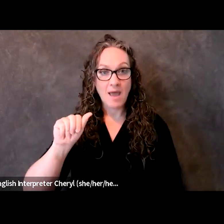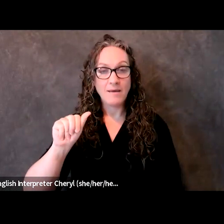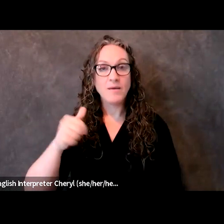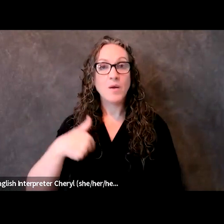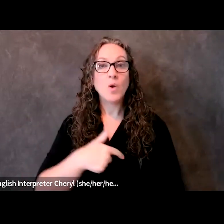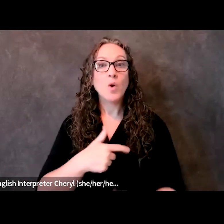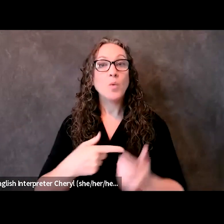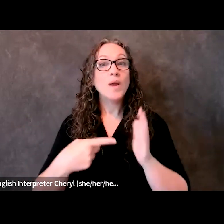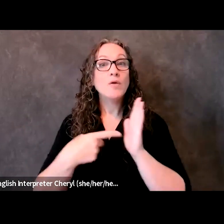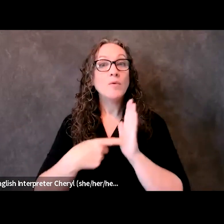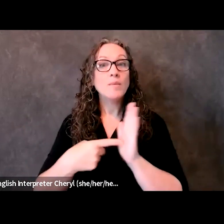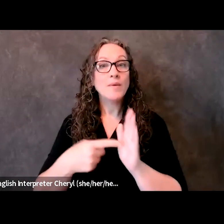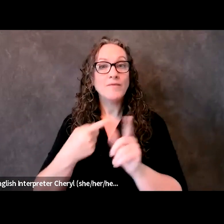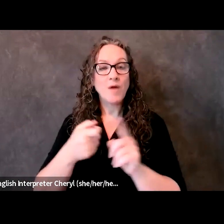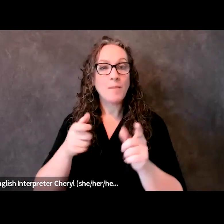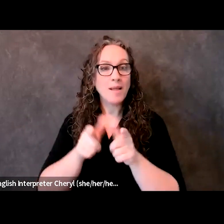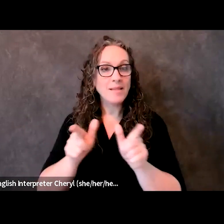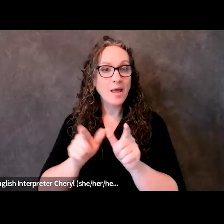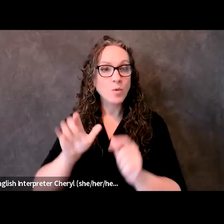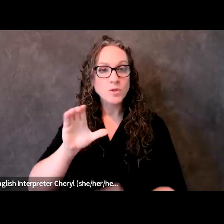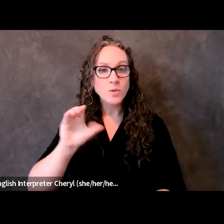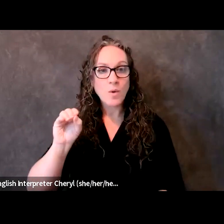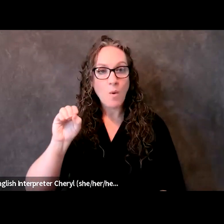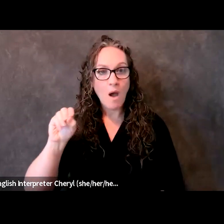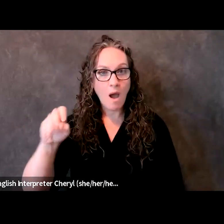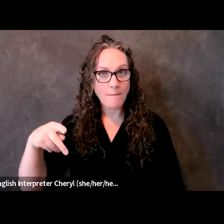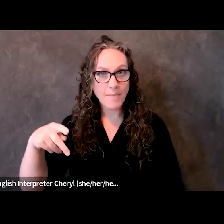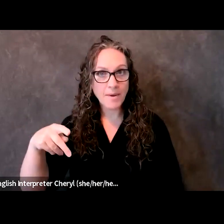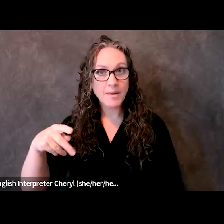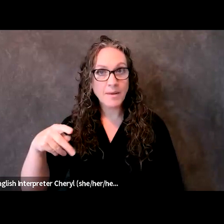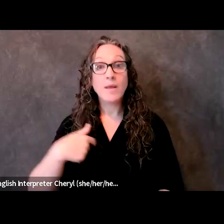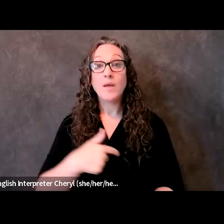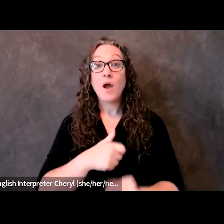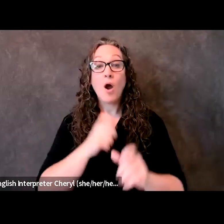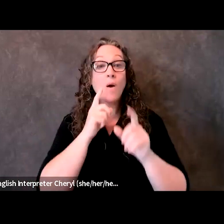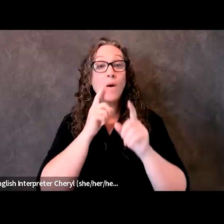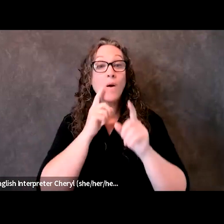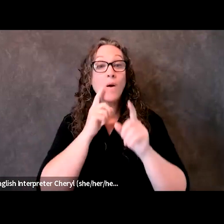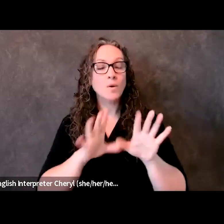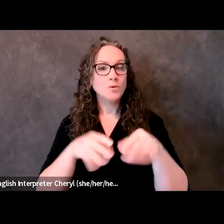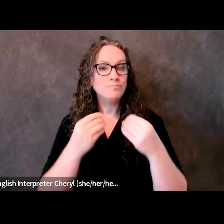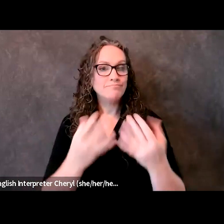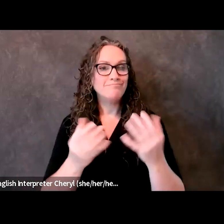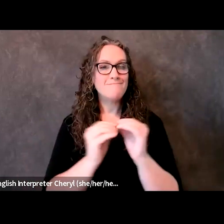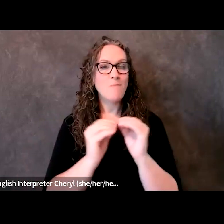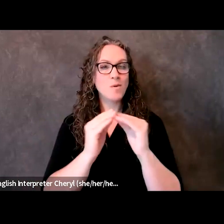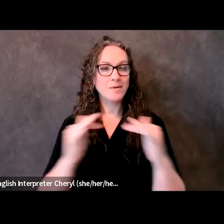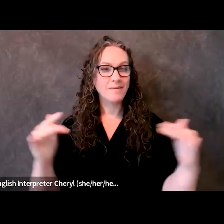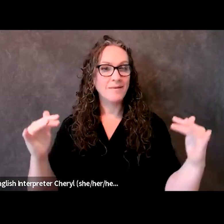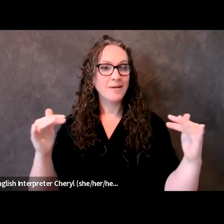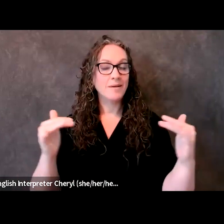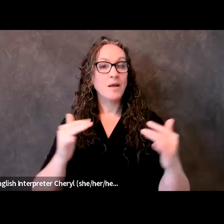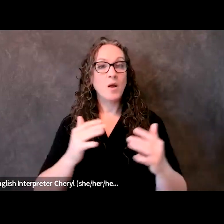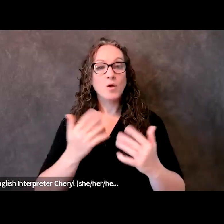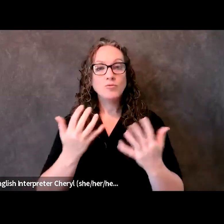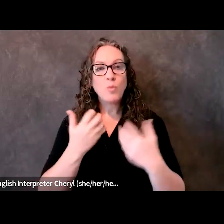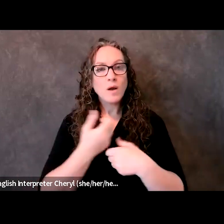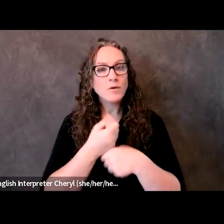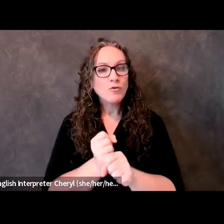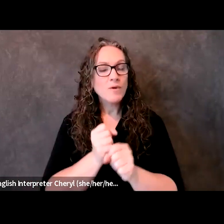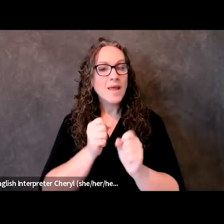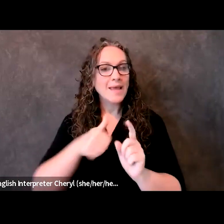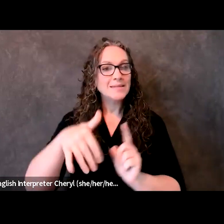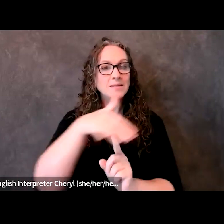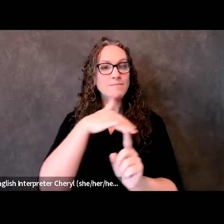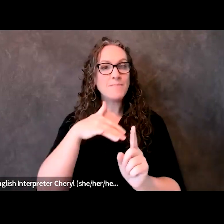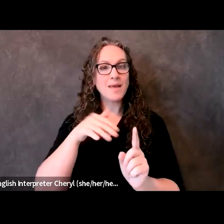Community Language Co-op. The mission is to generate a pragmatic attitude towards diversity. We focus our efforts in creating spaces that are safe for